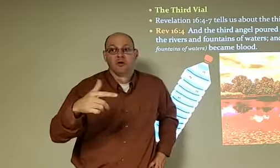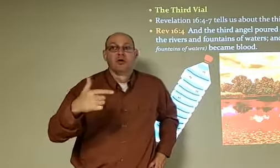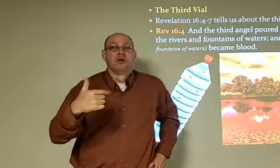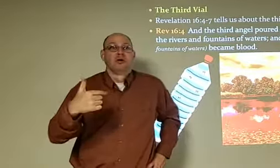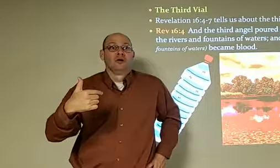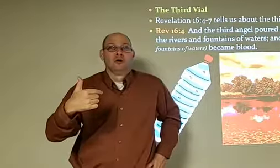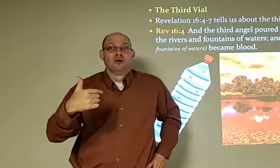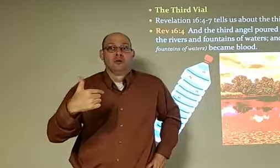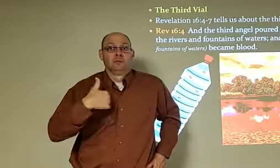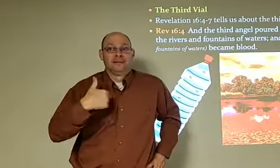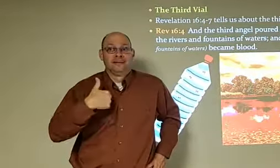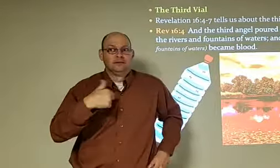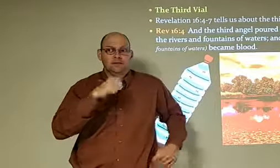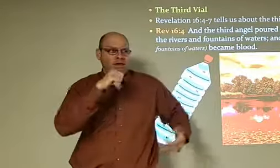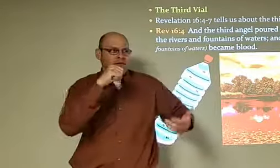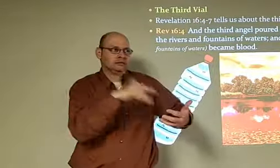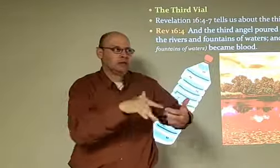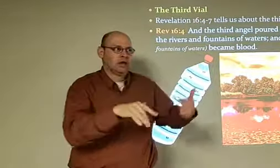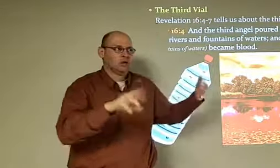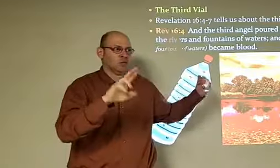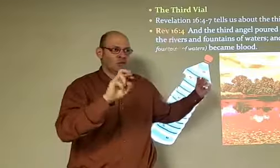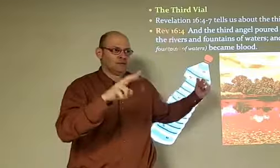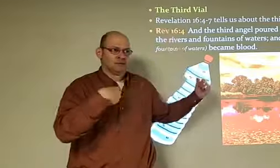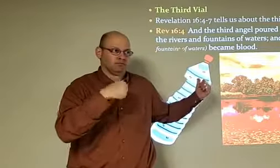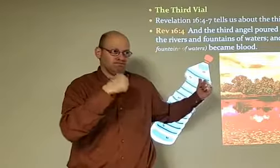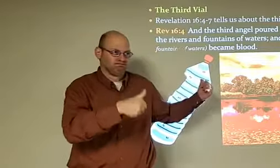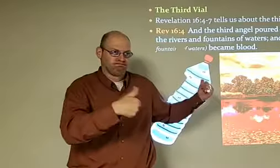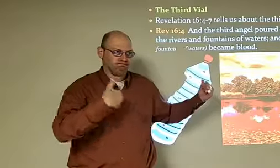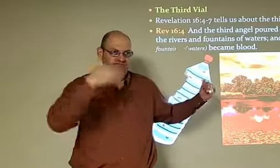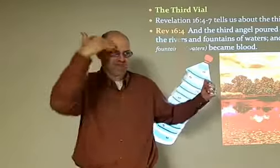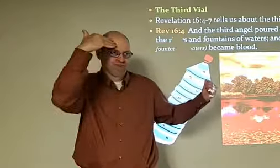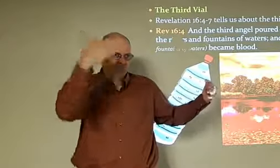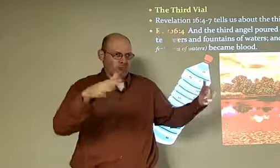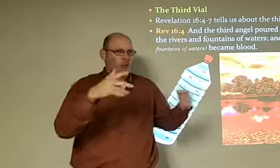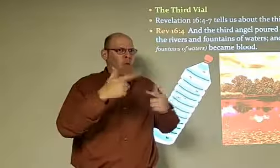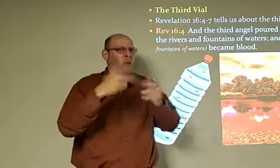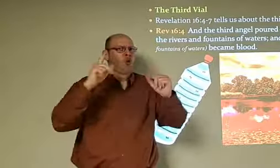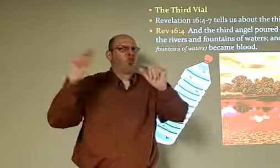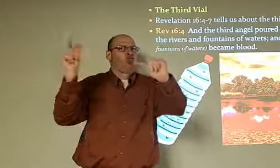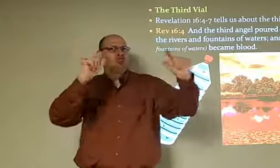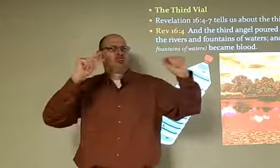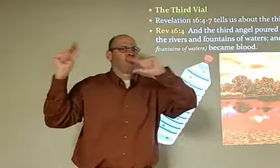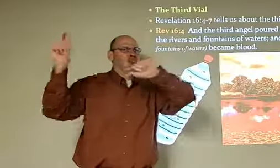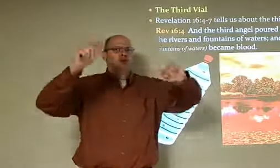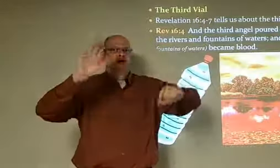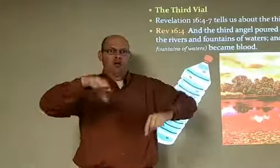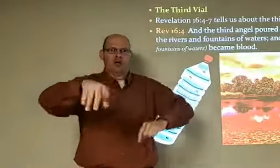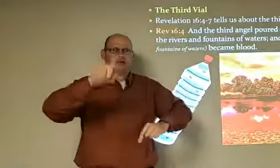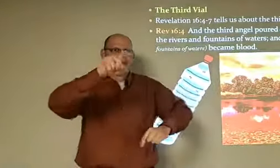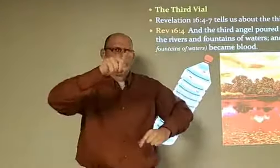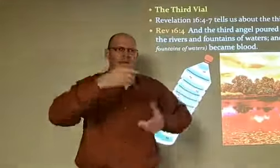maybe close to 10 years ago, I wasn't studying Revelation. I didn't know in detail. I heard people talk about